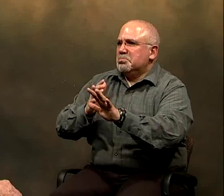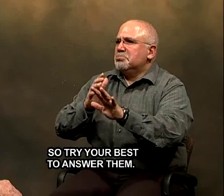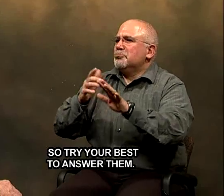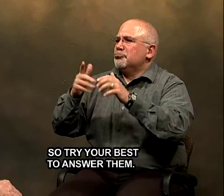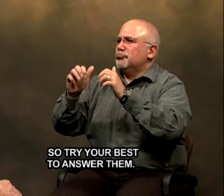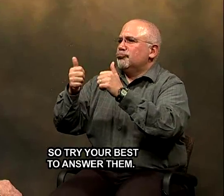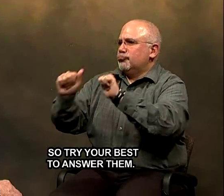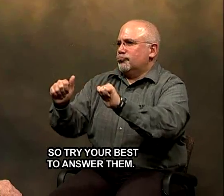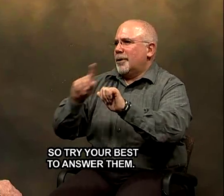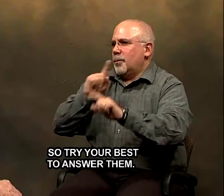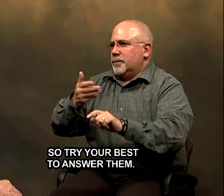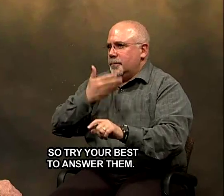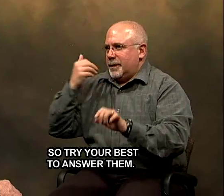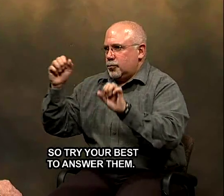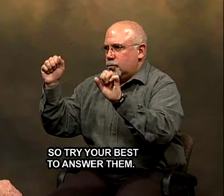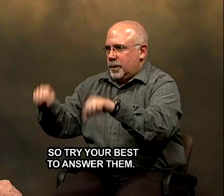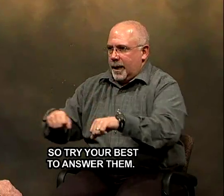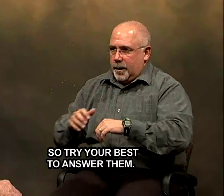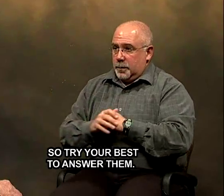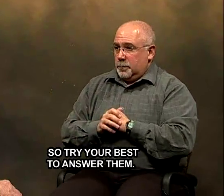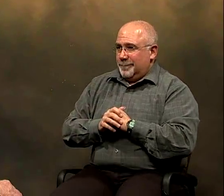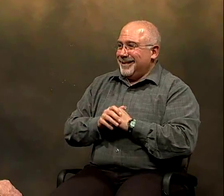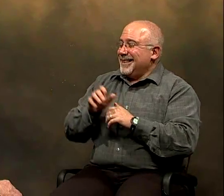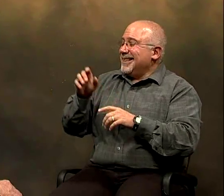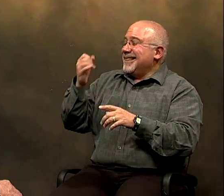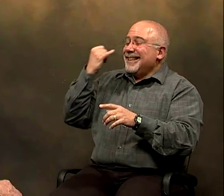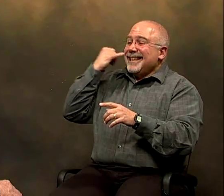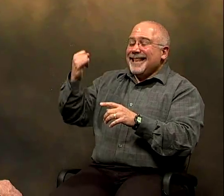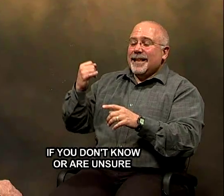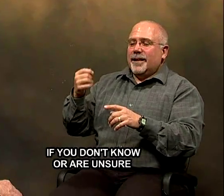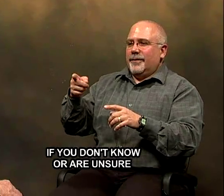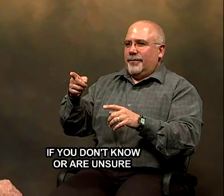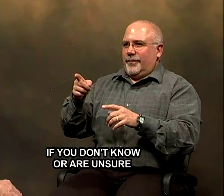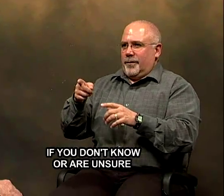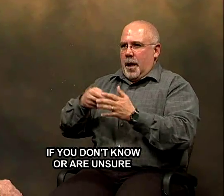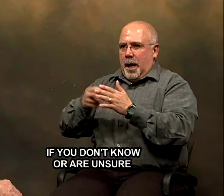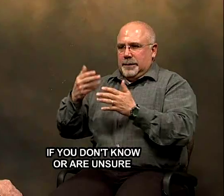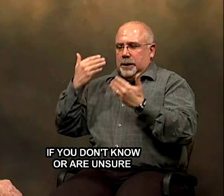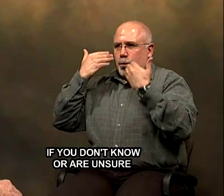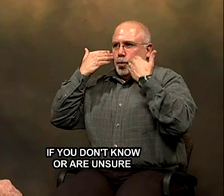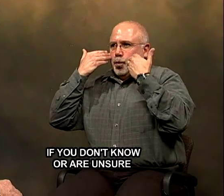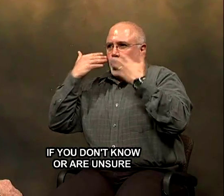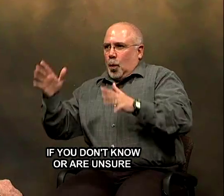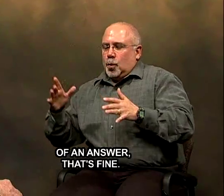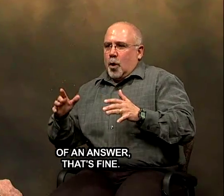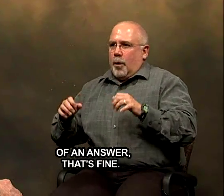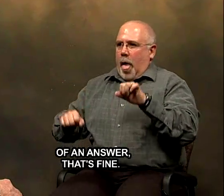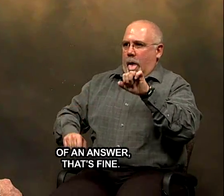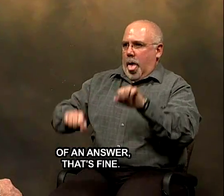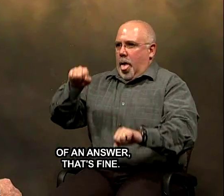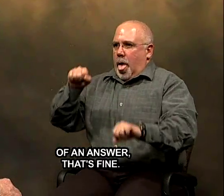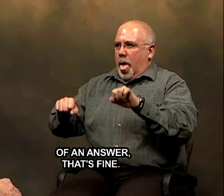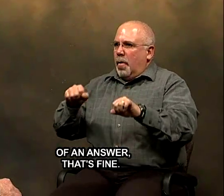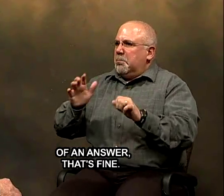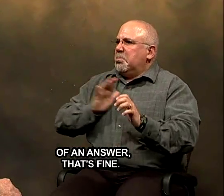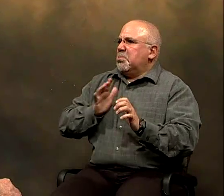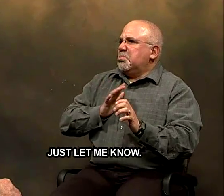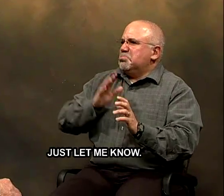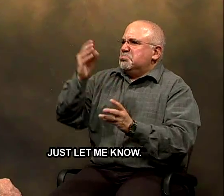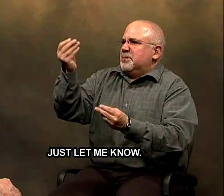so try your best to answer them. If you don't know or are unsure of an answer, that's fine, just let me